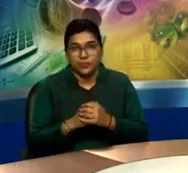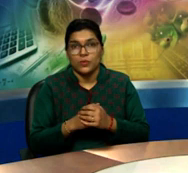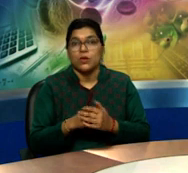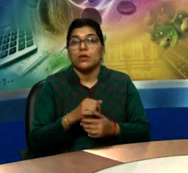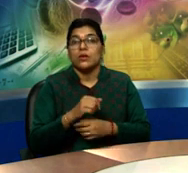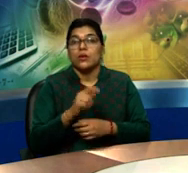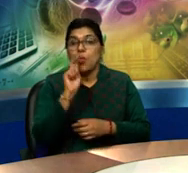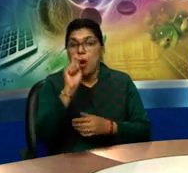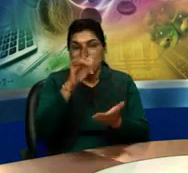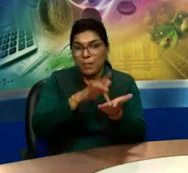Now